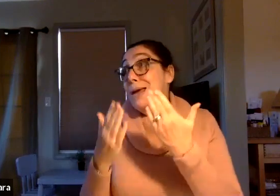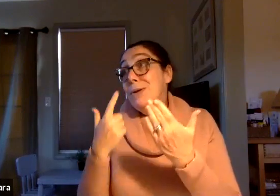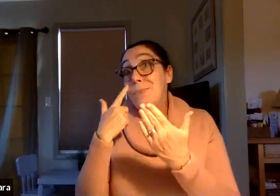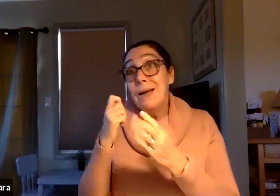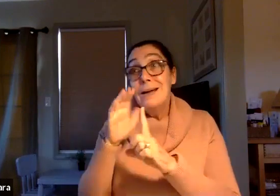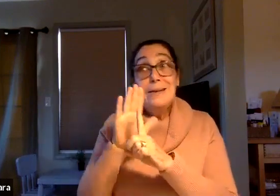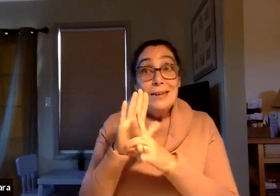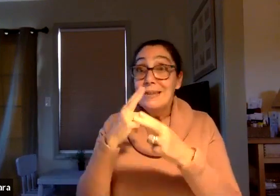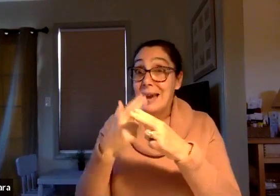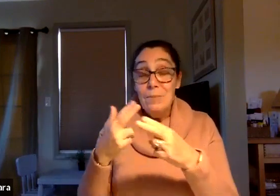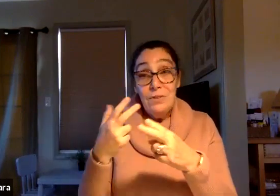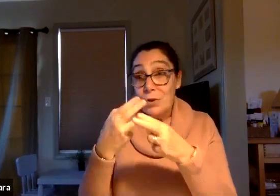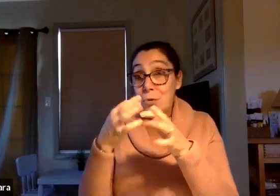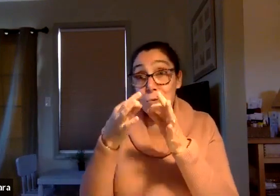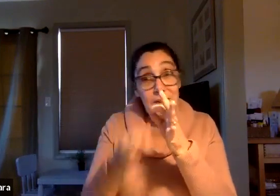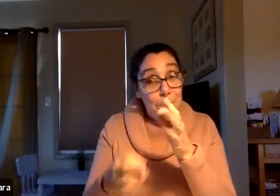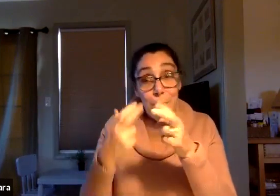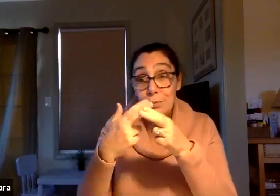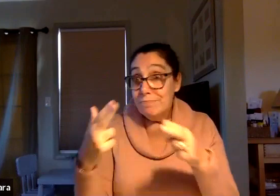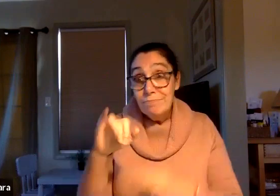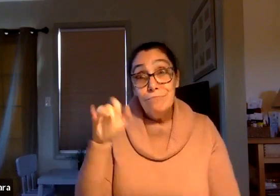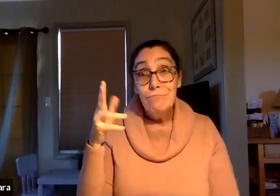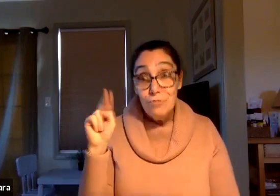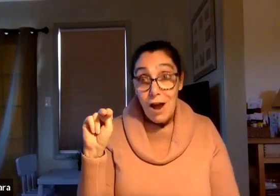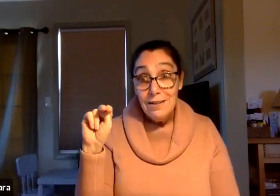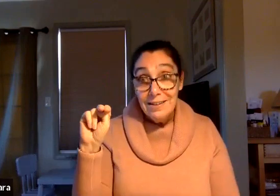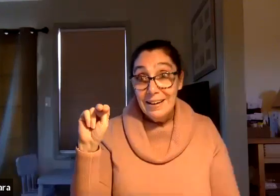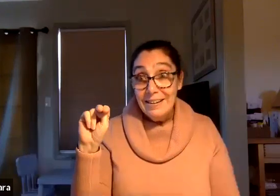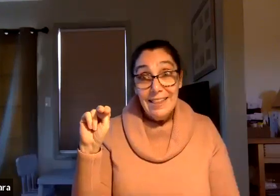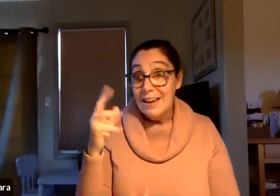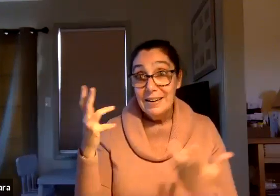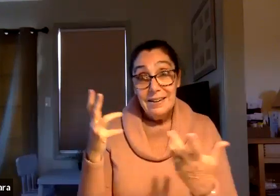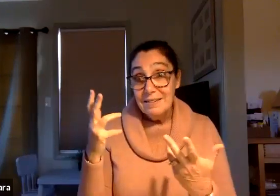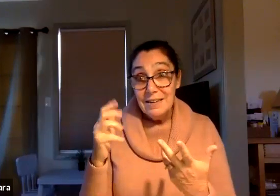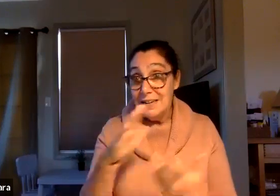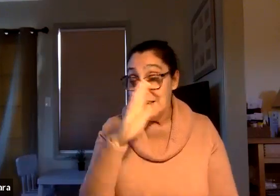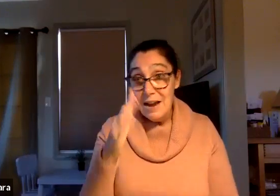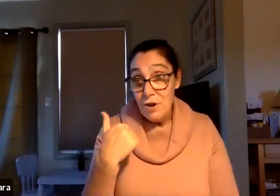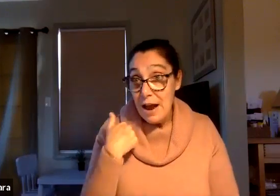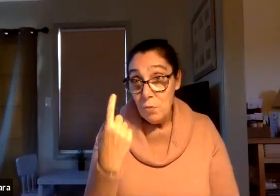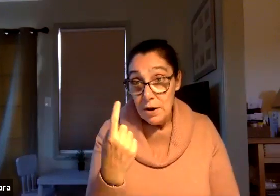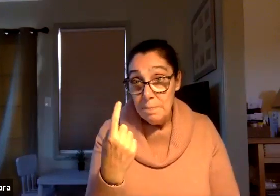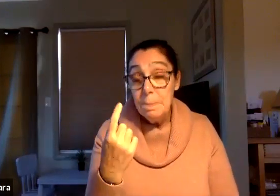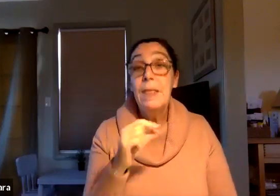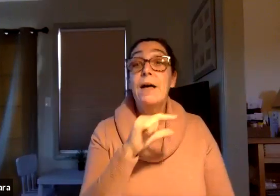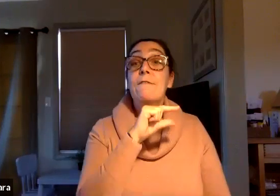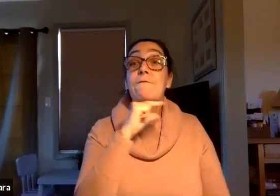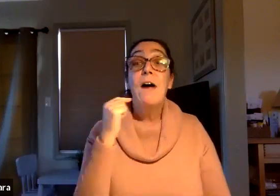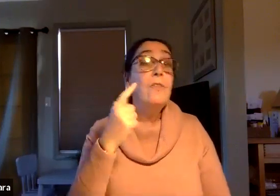Maybe because his name is so simple, John, that he's never had one.